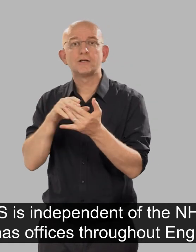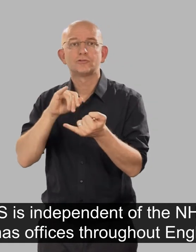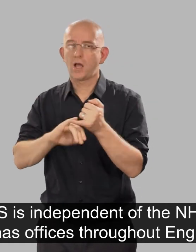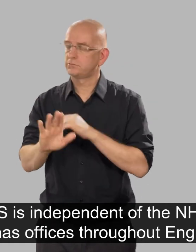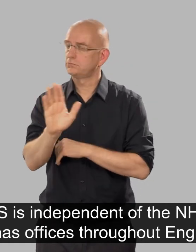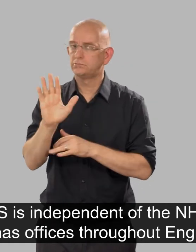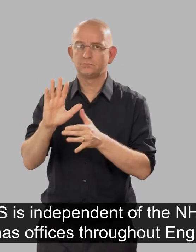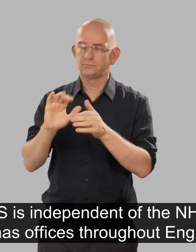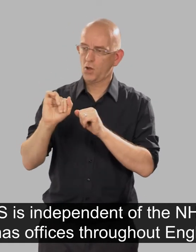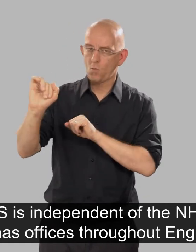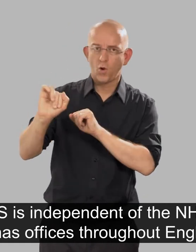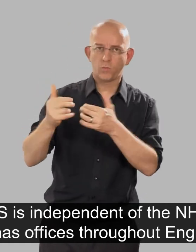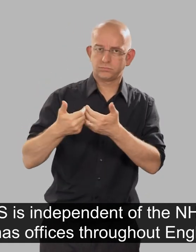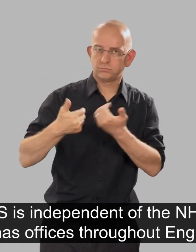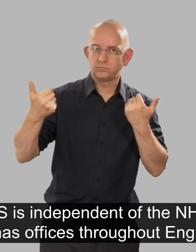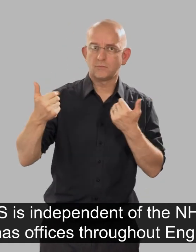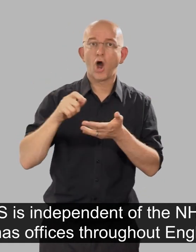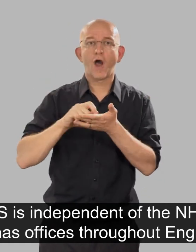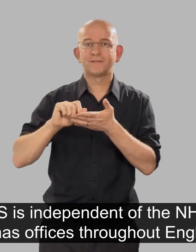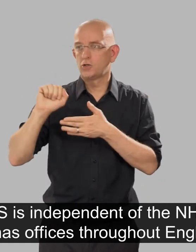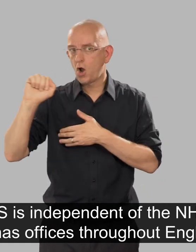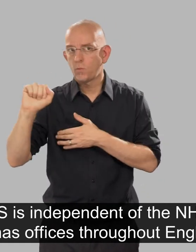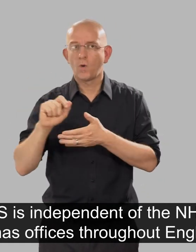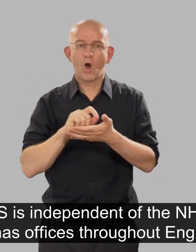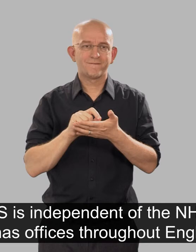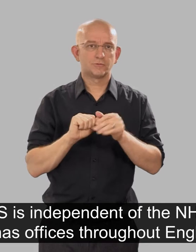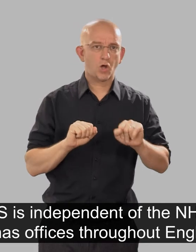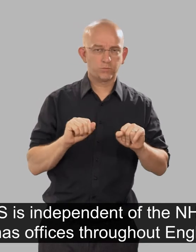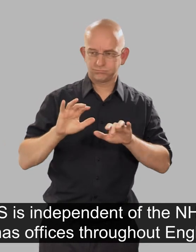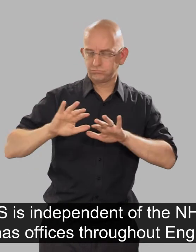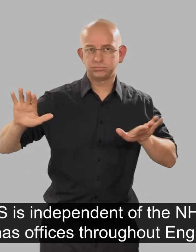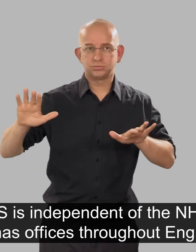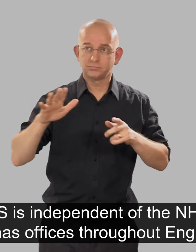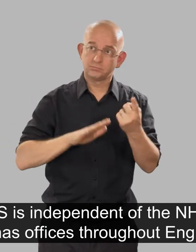IAS is independent of the NHS and has offices throughout England.